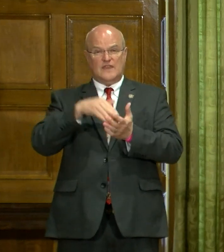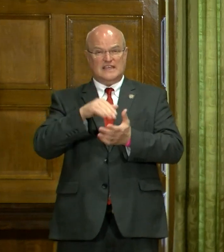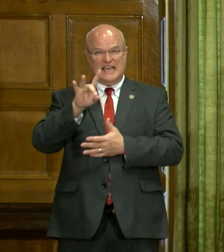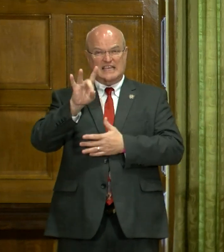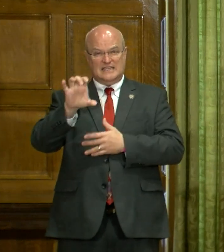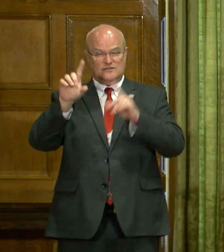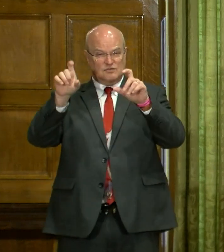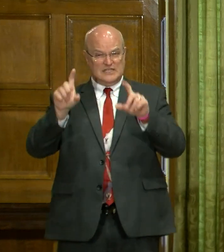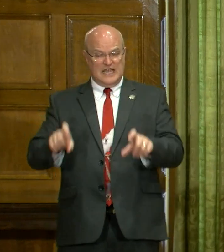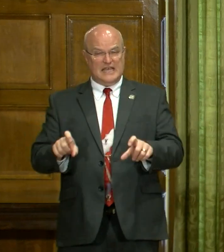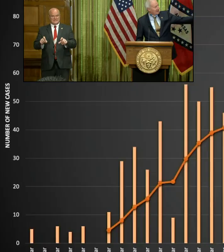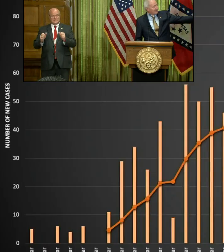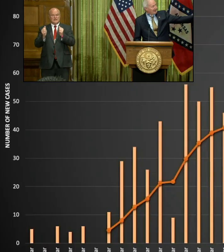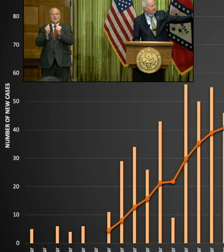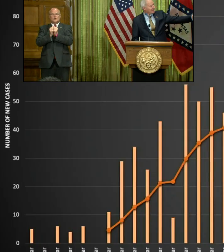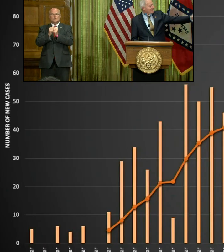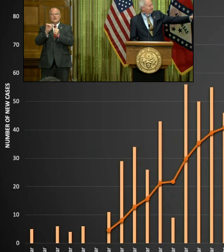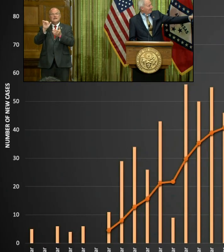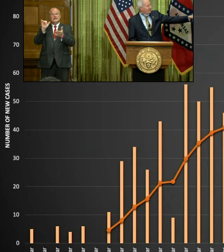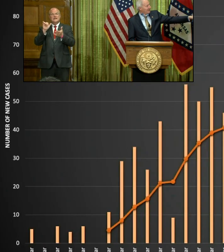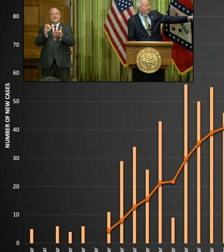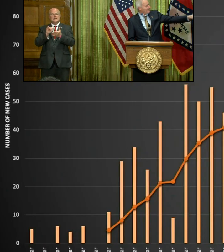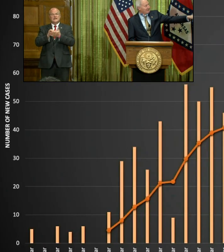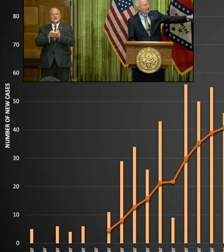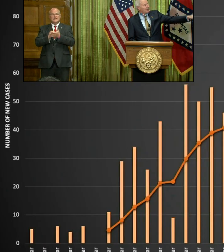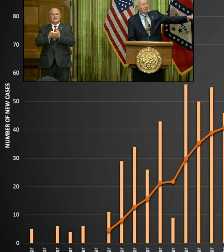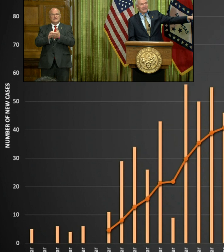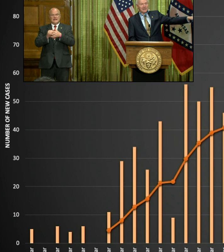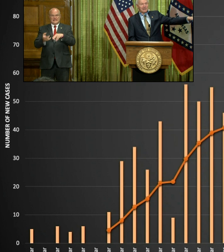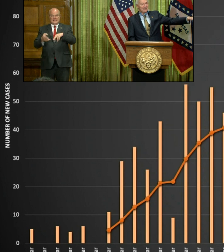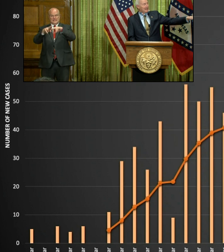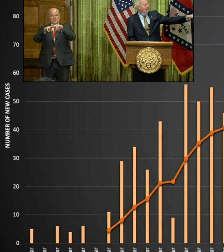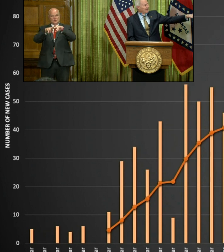tests and with that